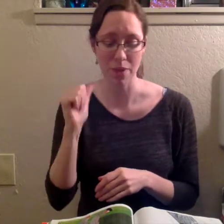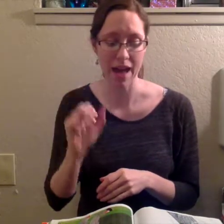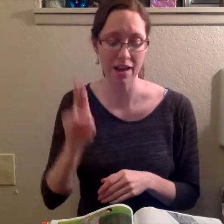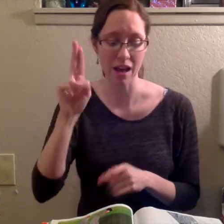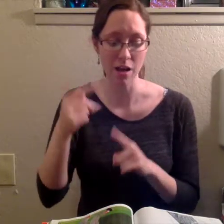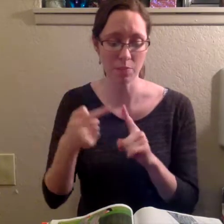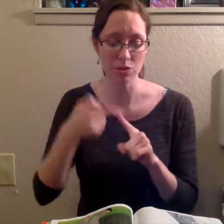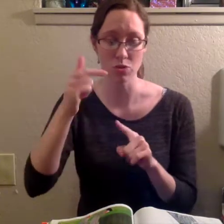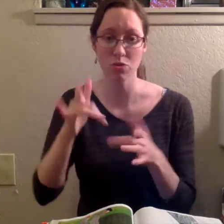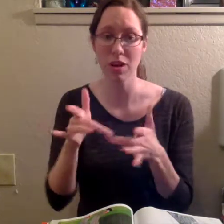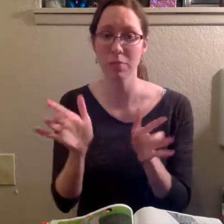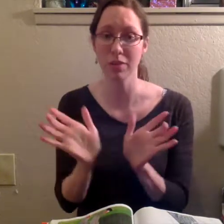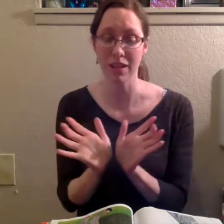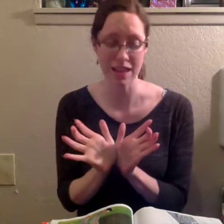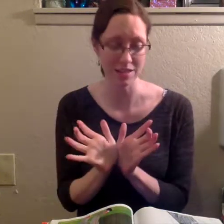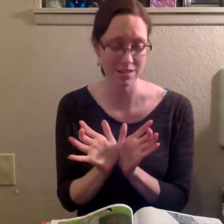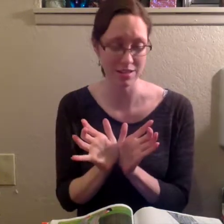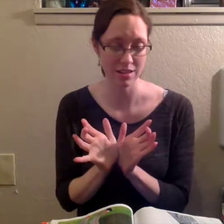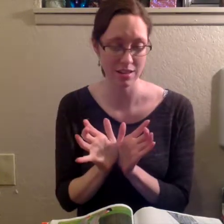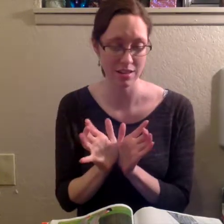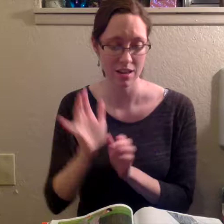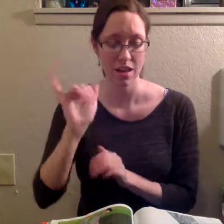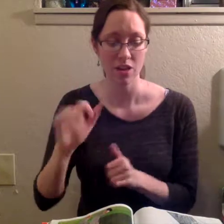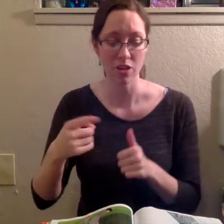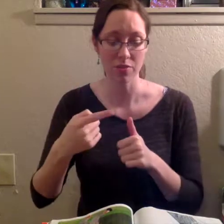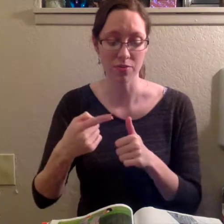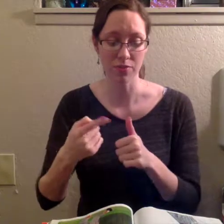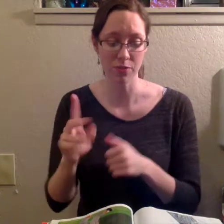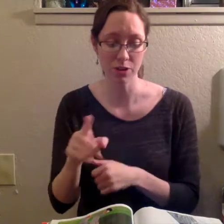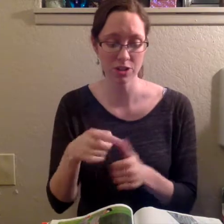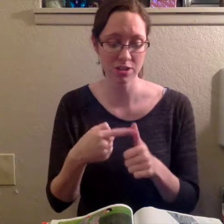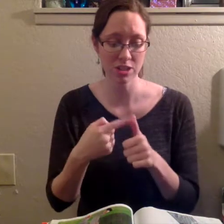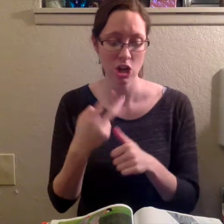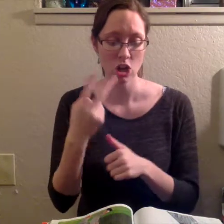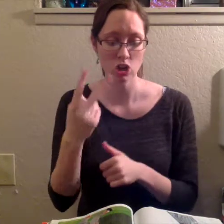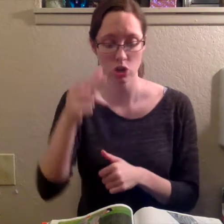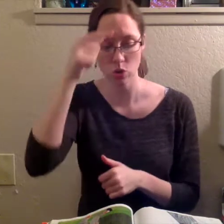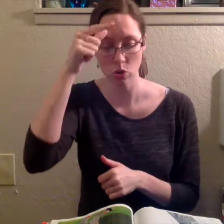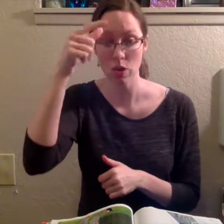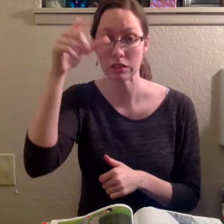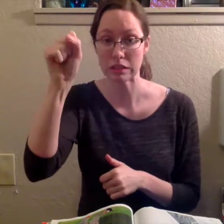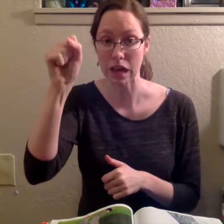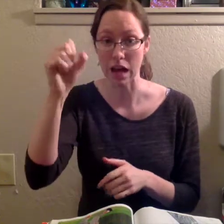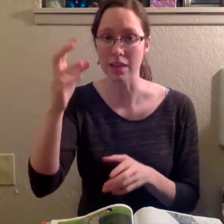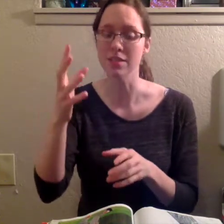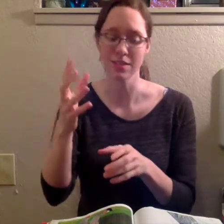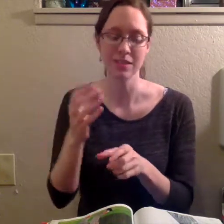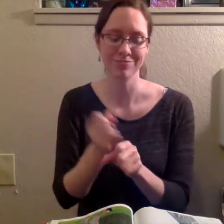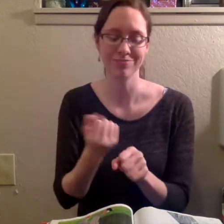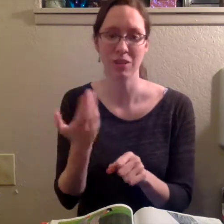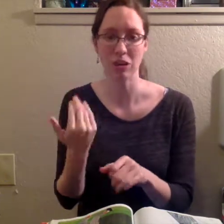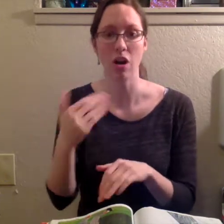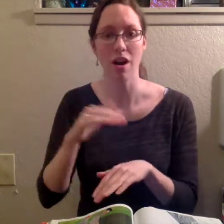back up to the plate. The first 2 guys got